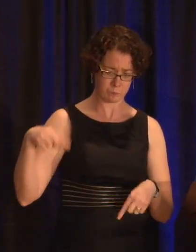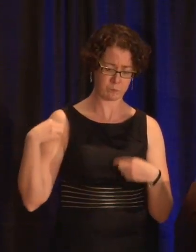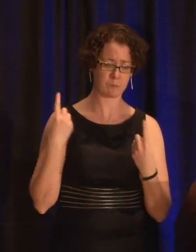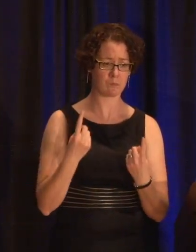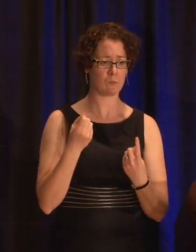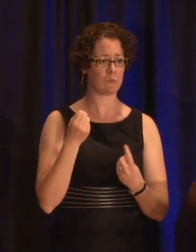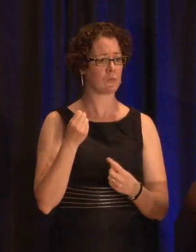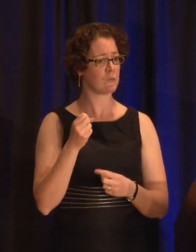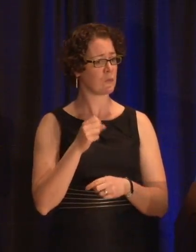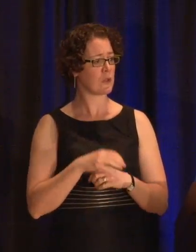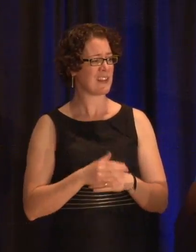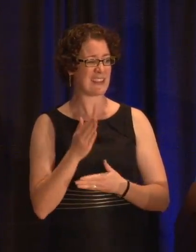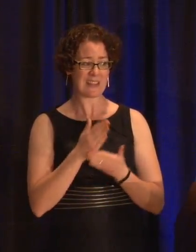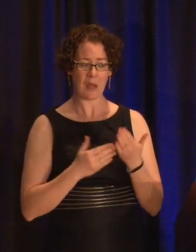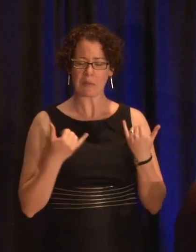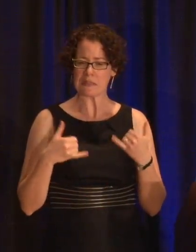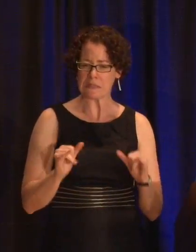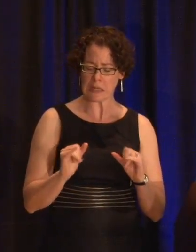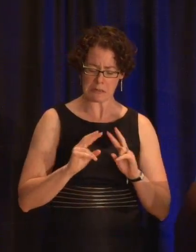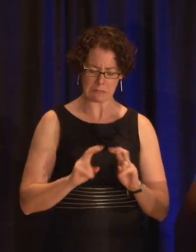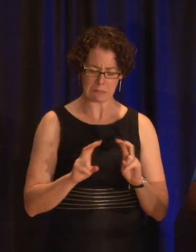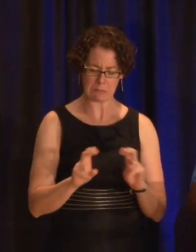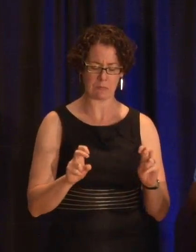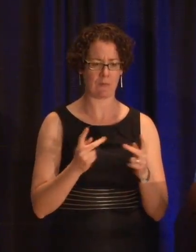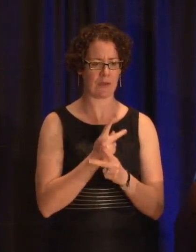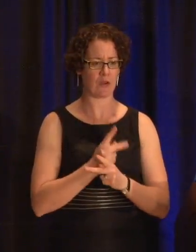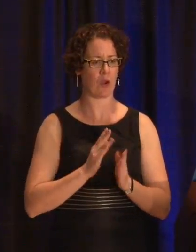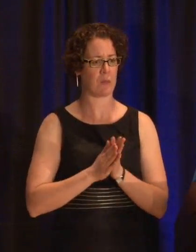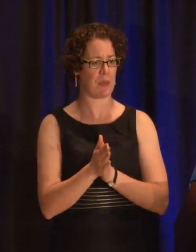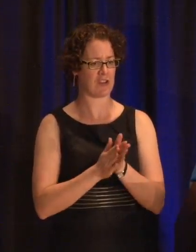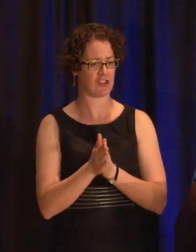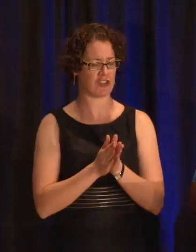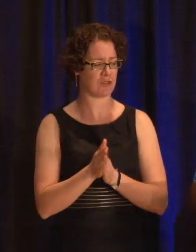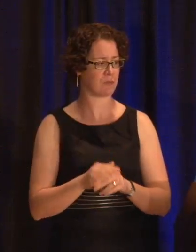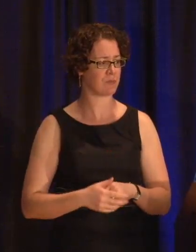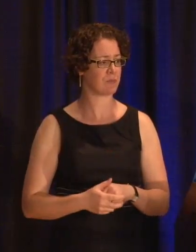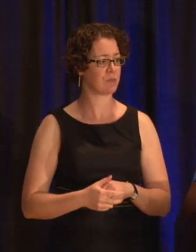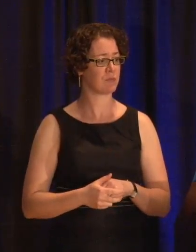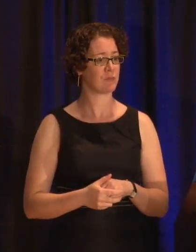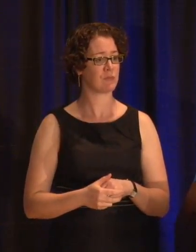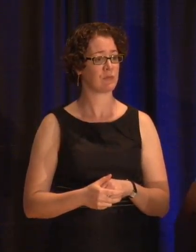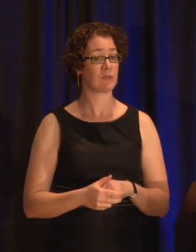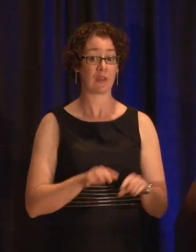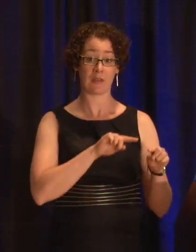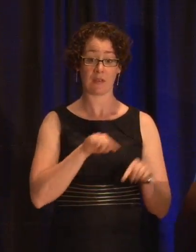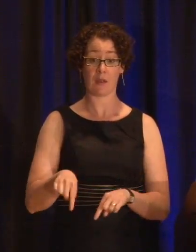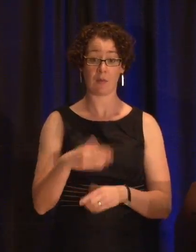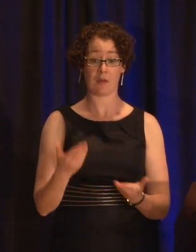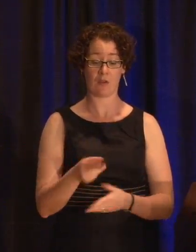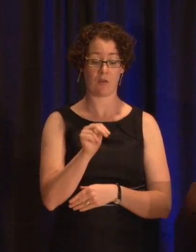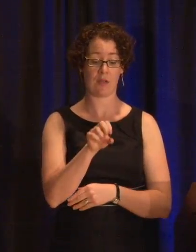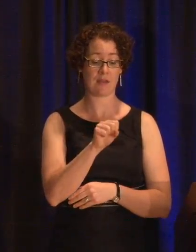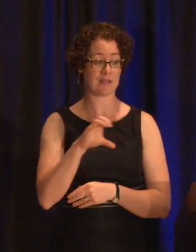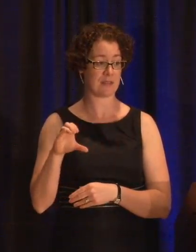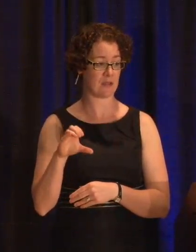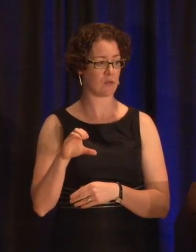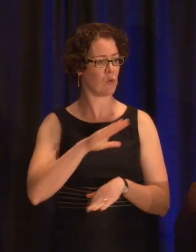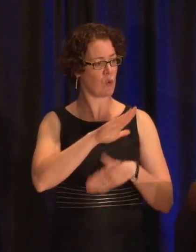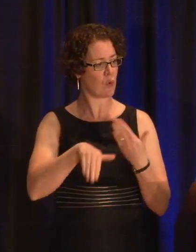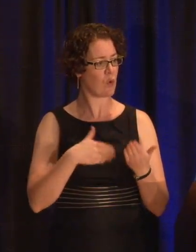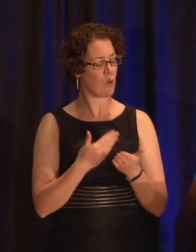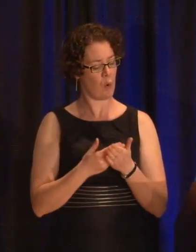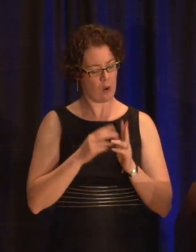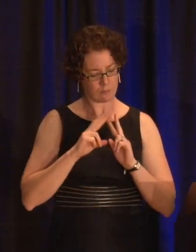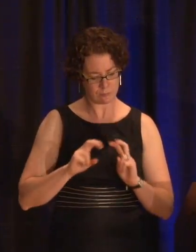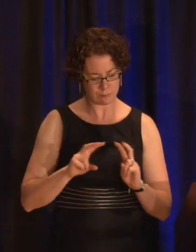some of you have yet to discover it. I like to believe that by attending this institution, you have all had the chance to